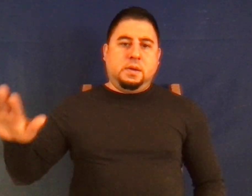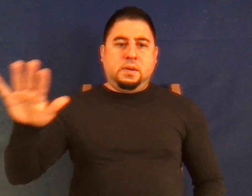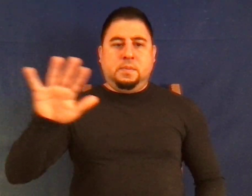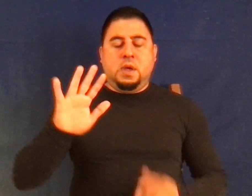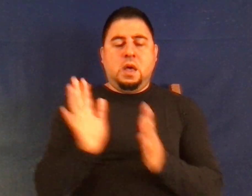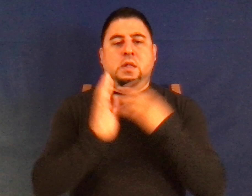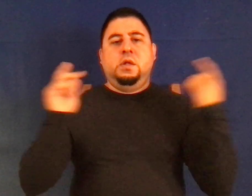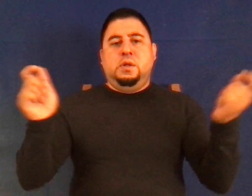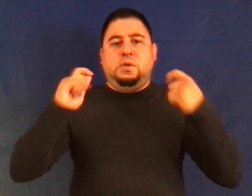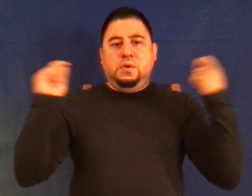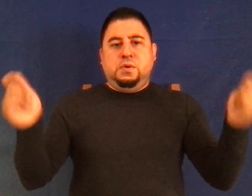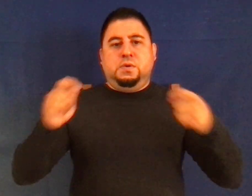kingdom. Alleluia,